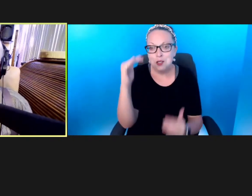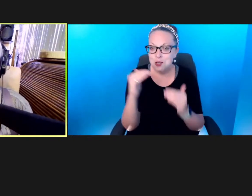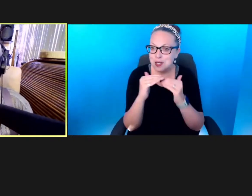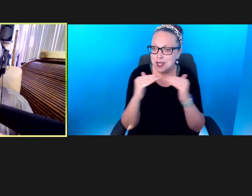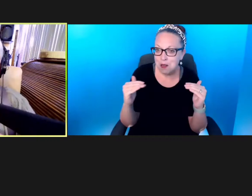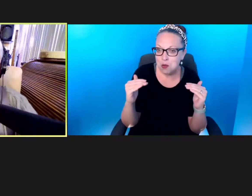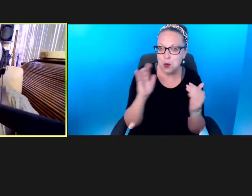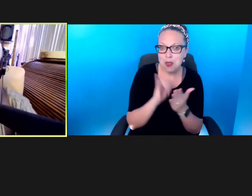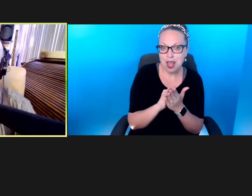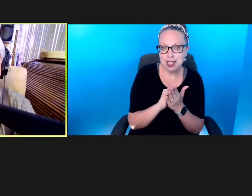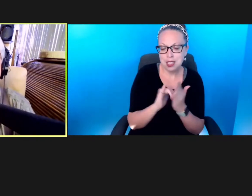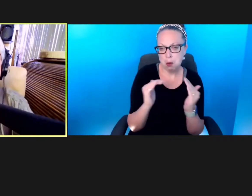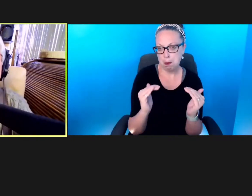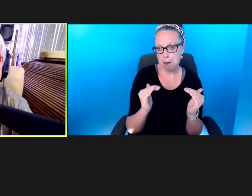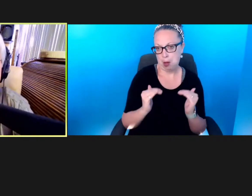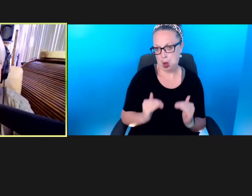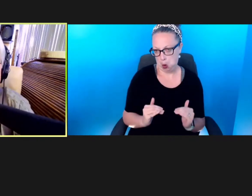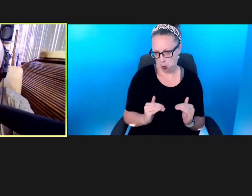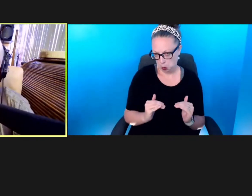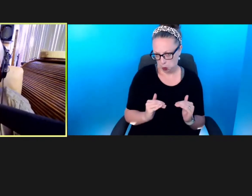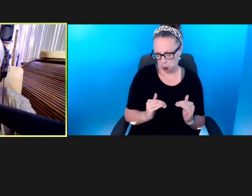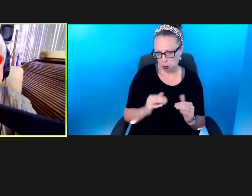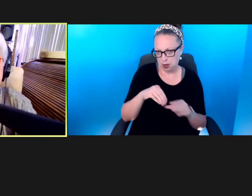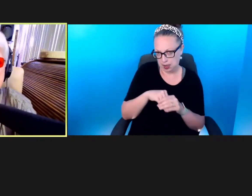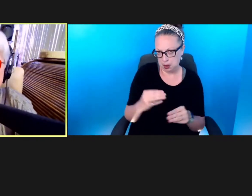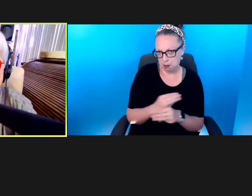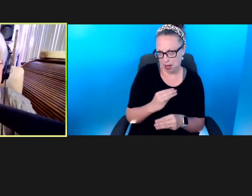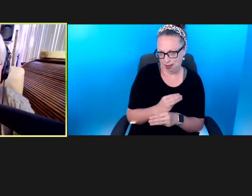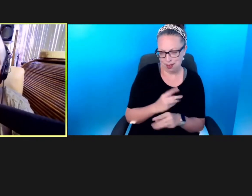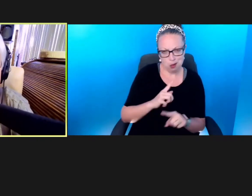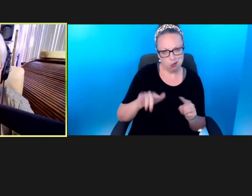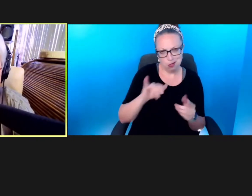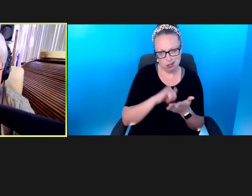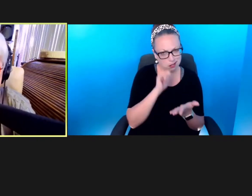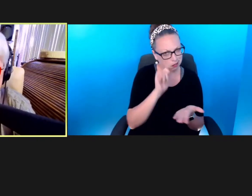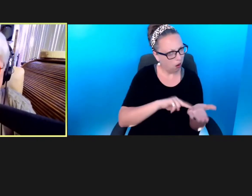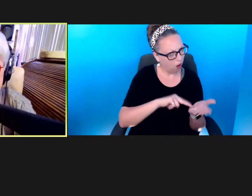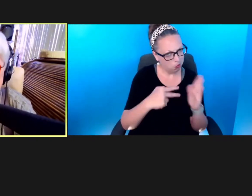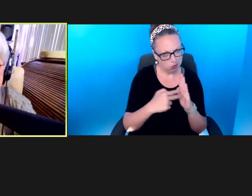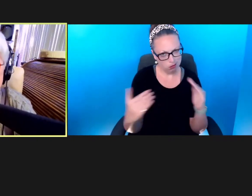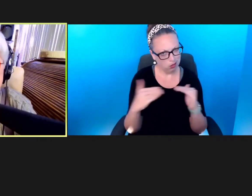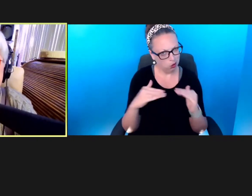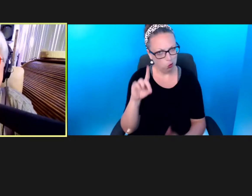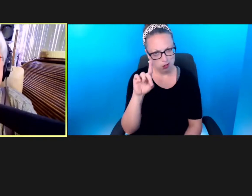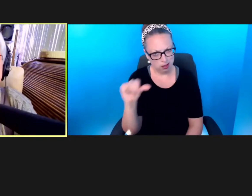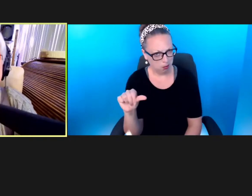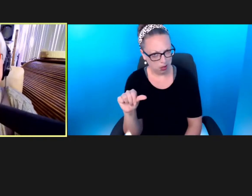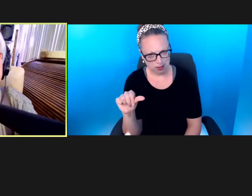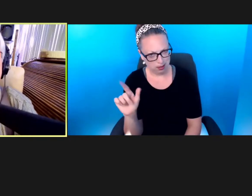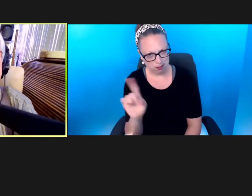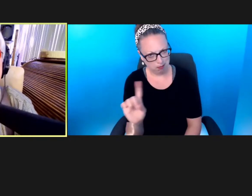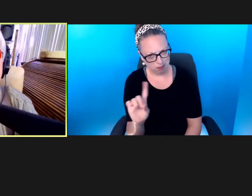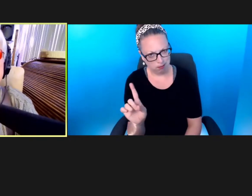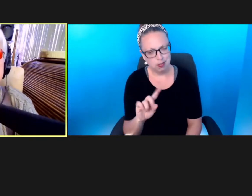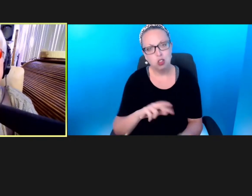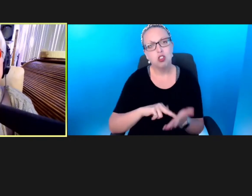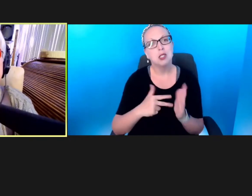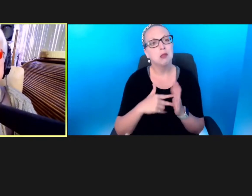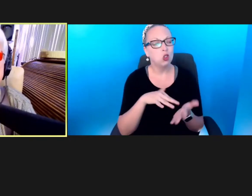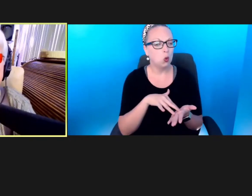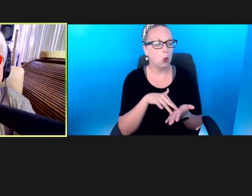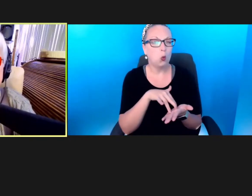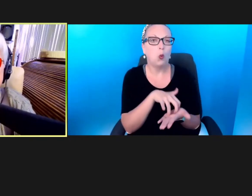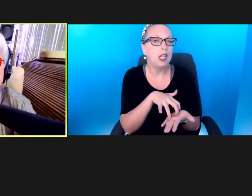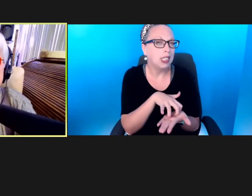is below par in math, but it doesn't mean that you have a disability. It just means that you're weak in one subject